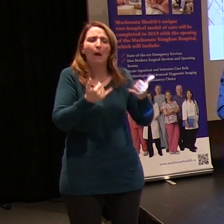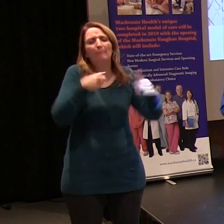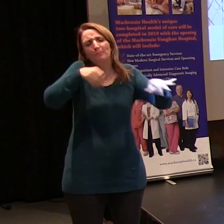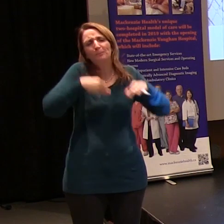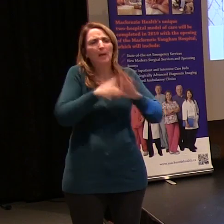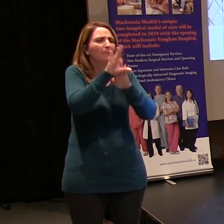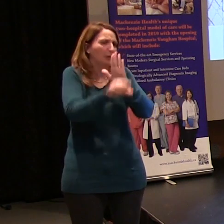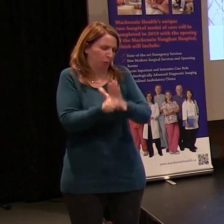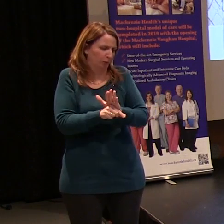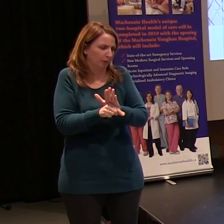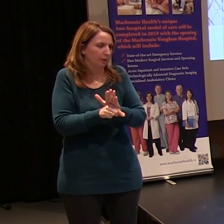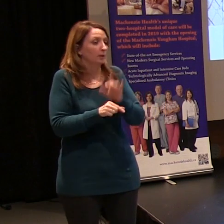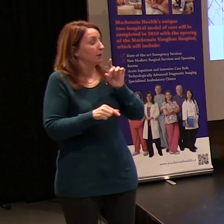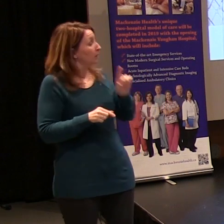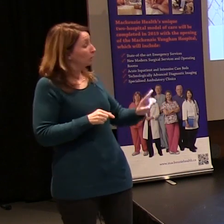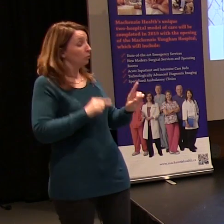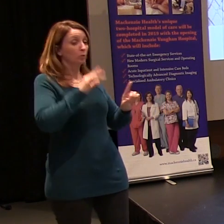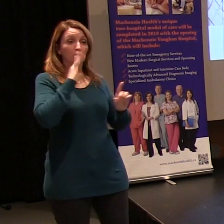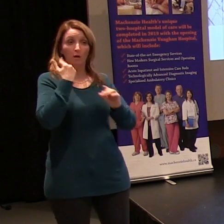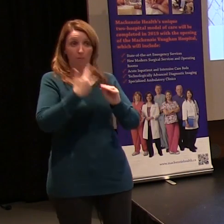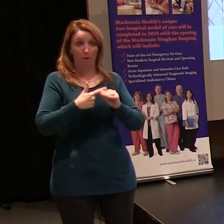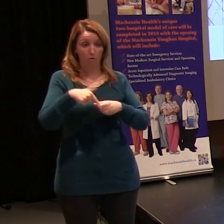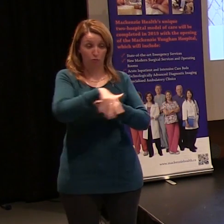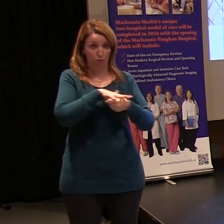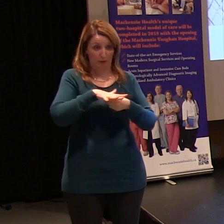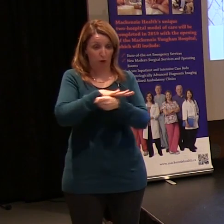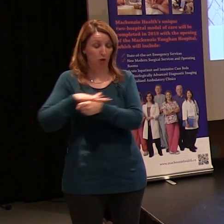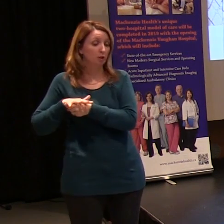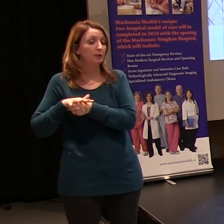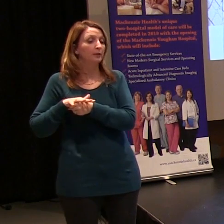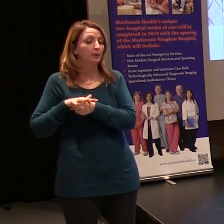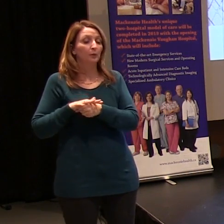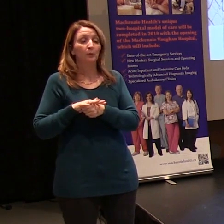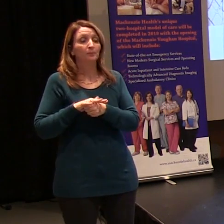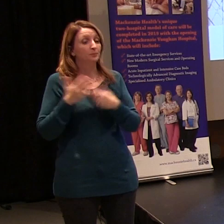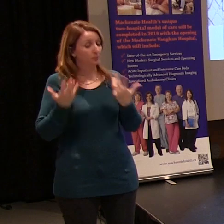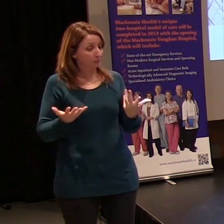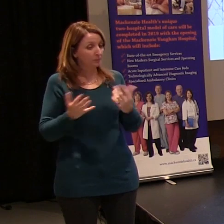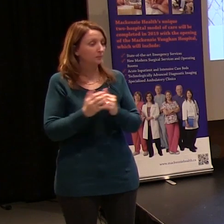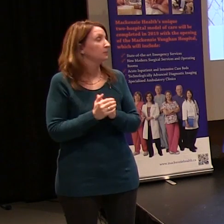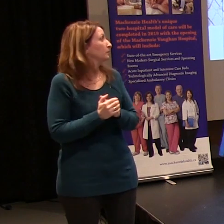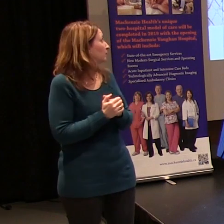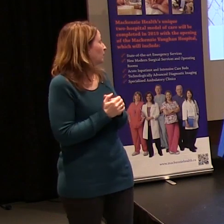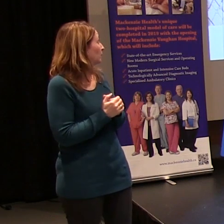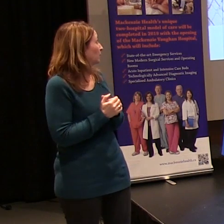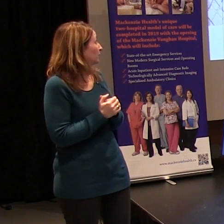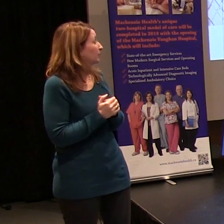we are talking about this region, that's the local area hospital. You can see